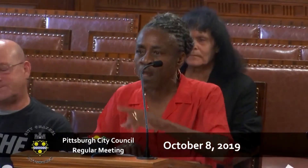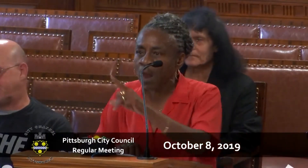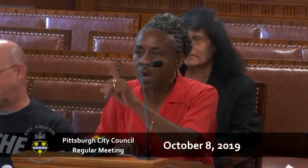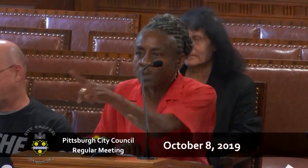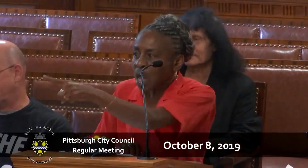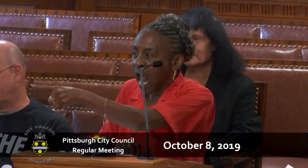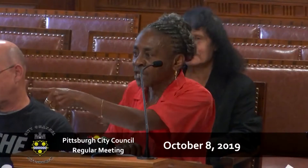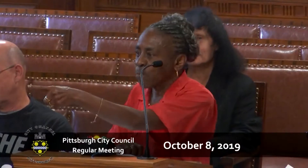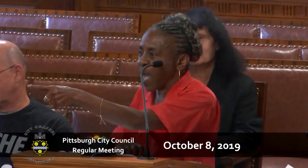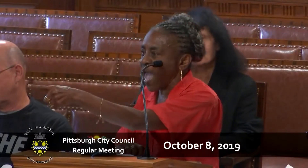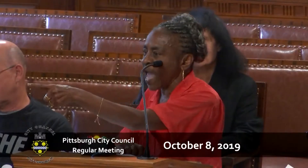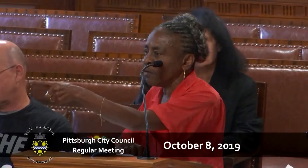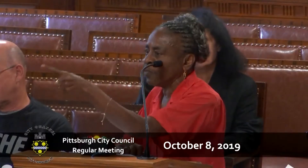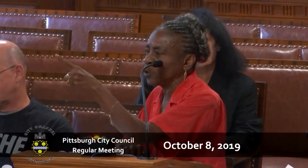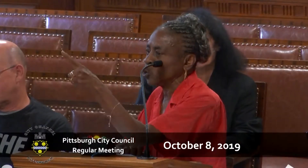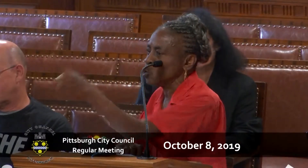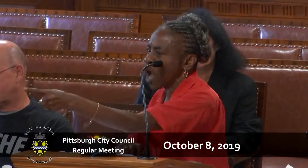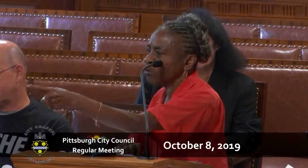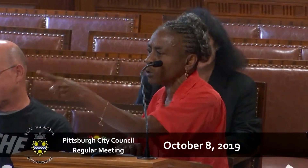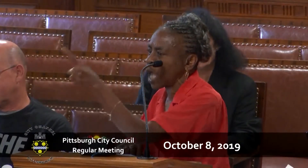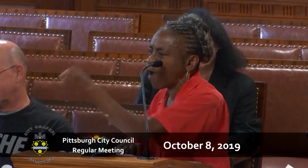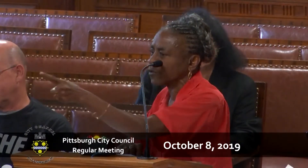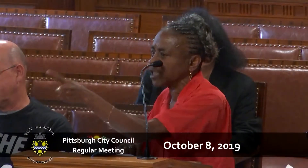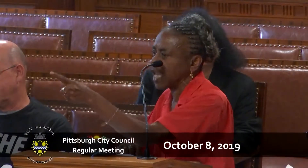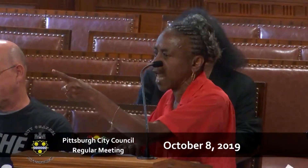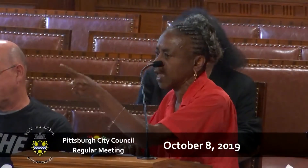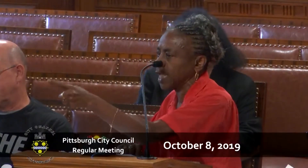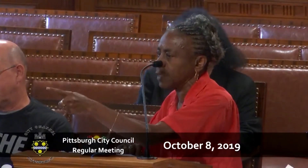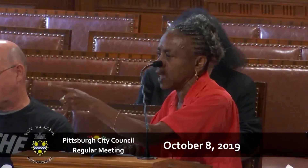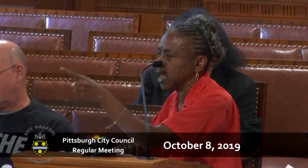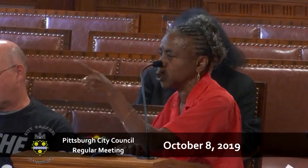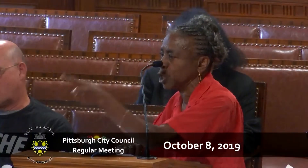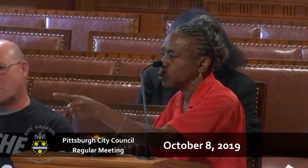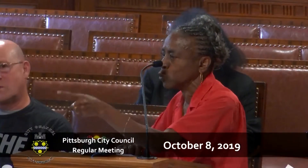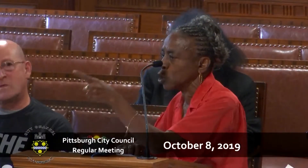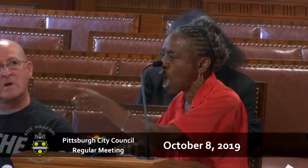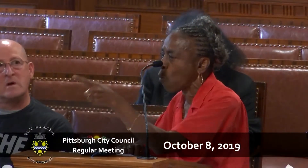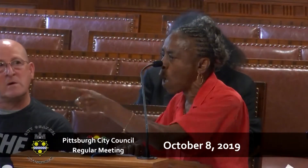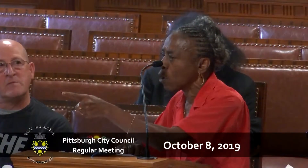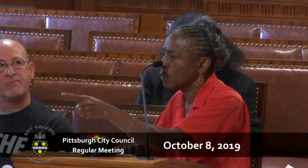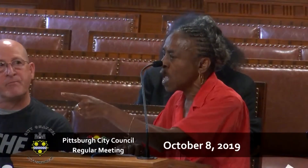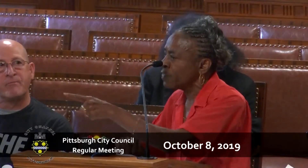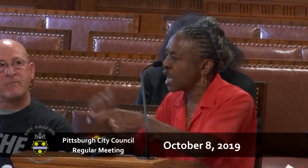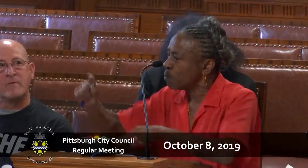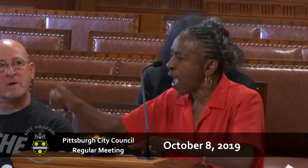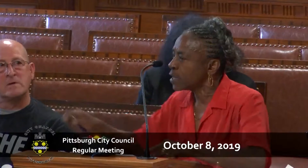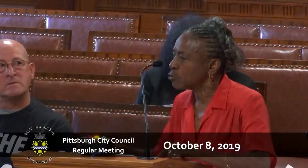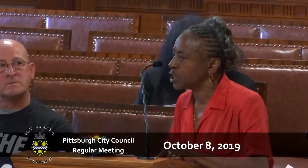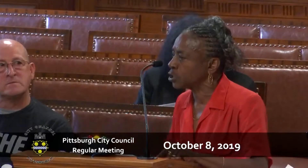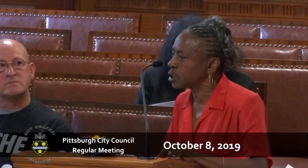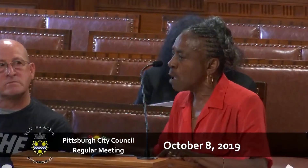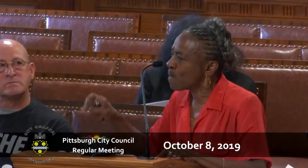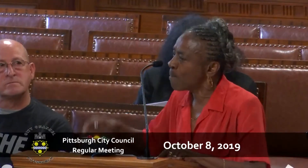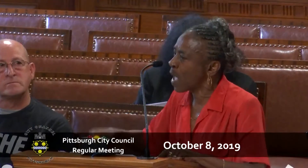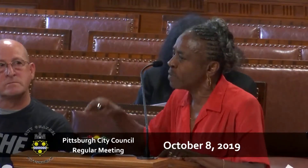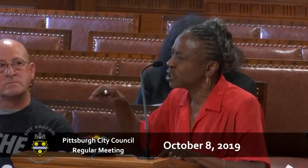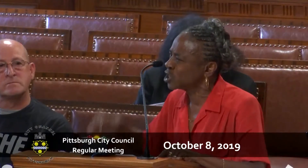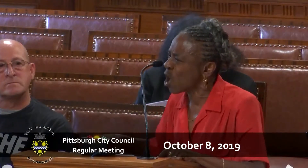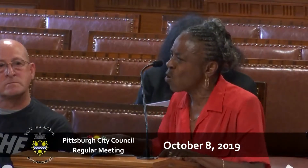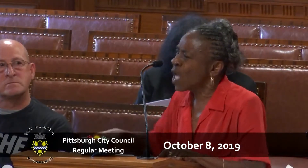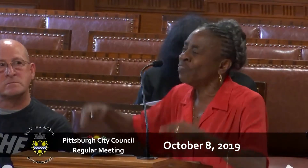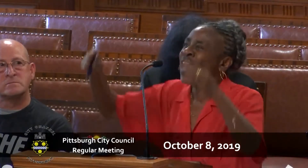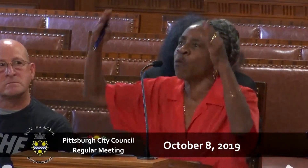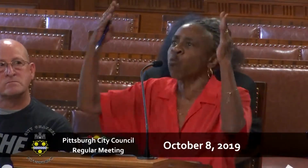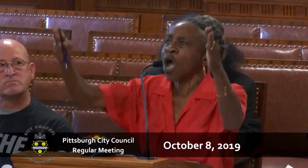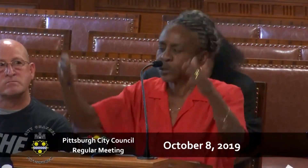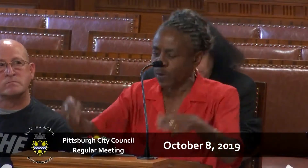will. I demand that you do not ever say that again, that these children are not welcome. They didn't pay no attention. My babies